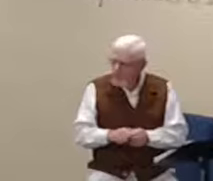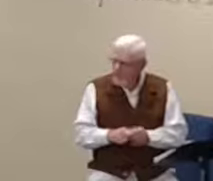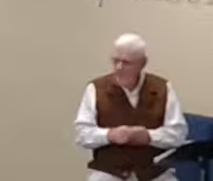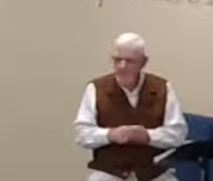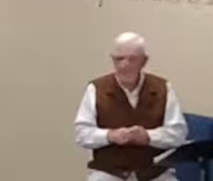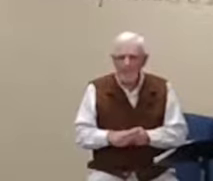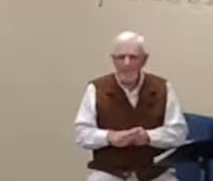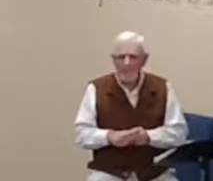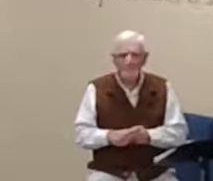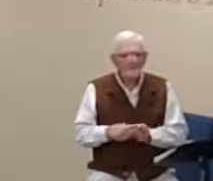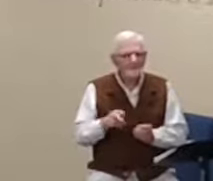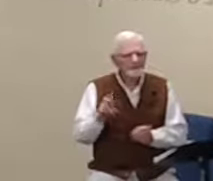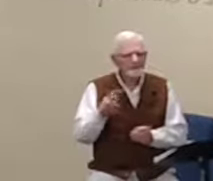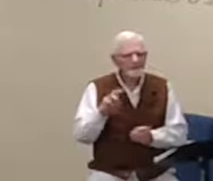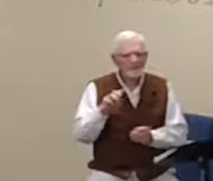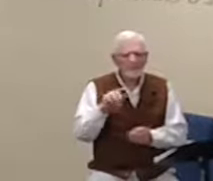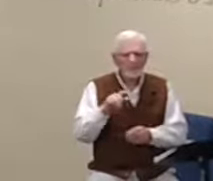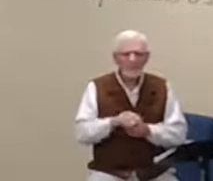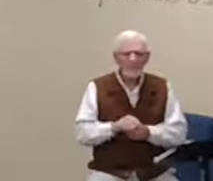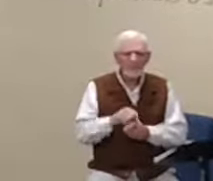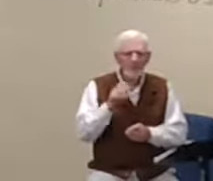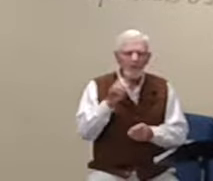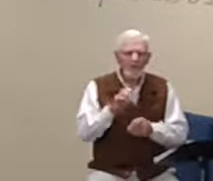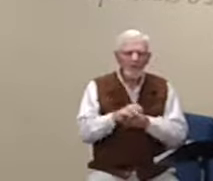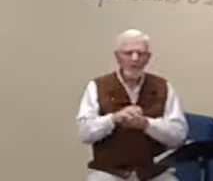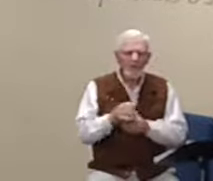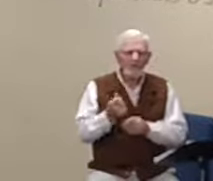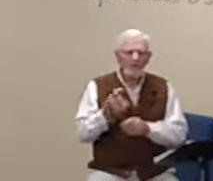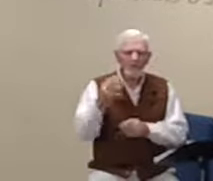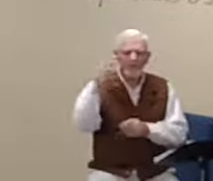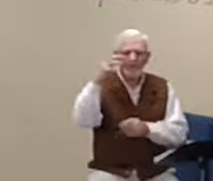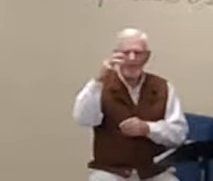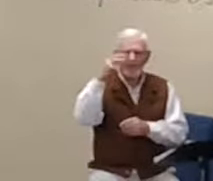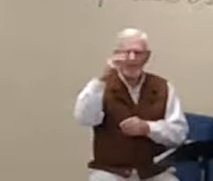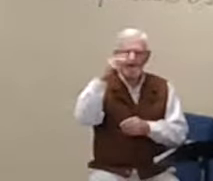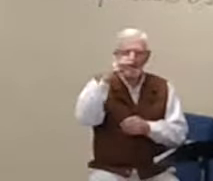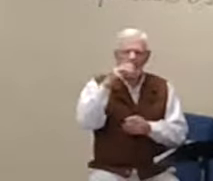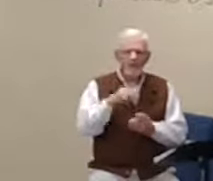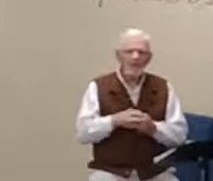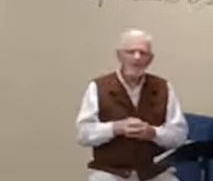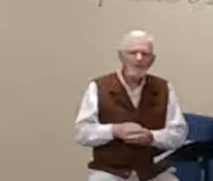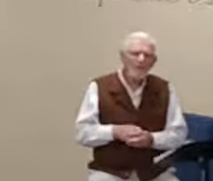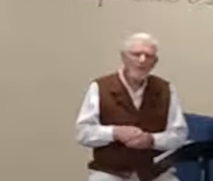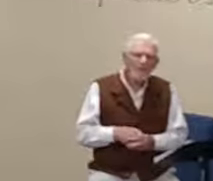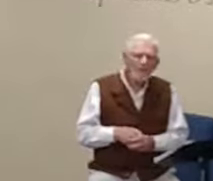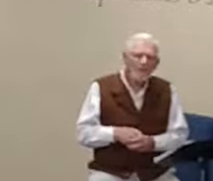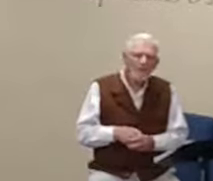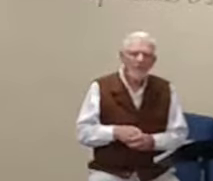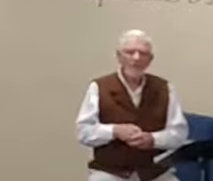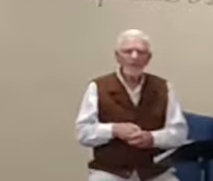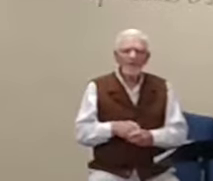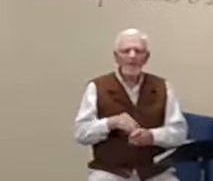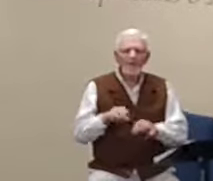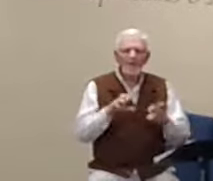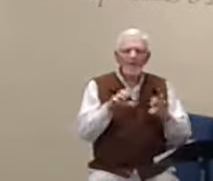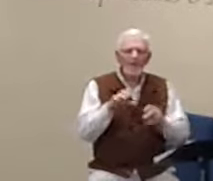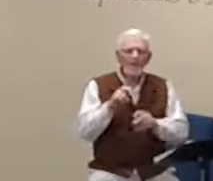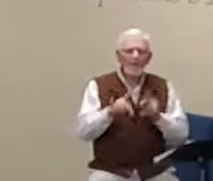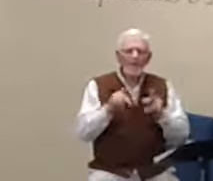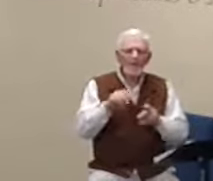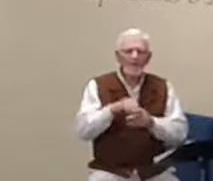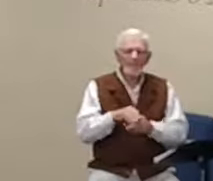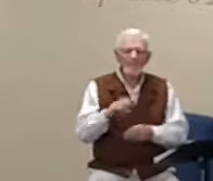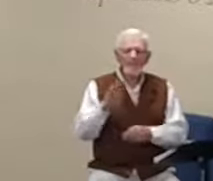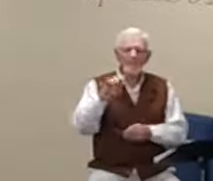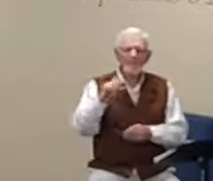Brother Mullins, he says when his wife gets a little bit, you know, weird, he says, you're getting bushy, you know, because you're starting to act like the people in the bush, you know.